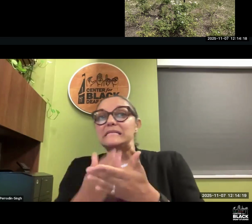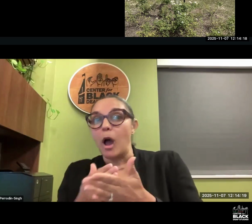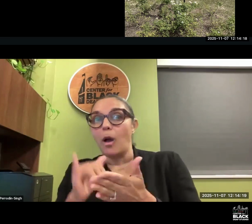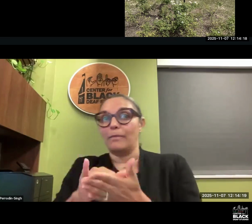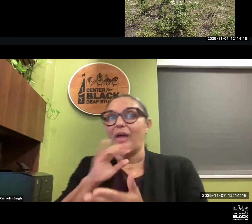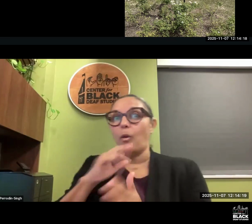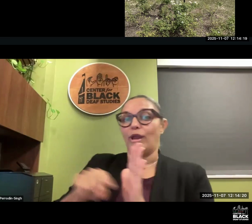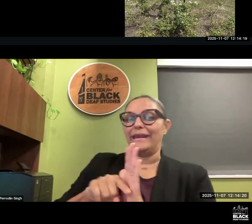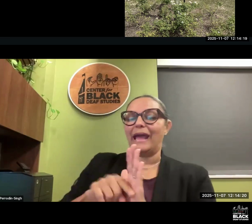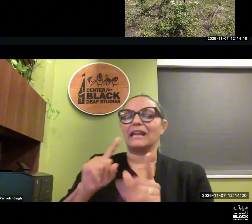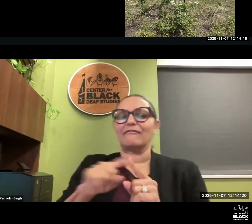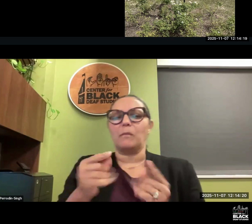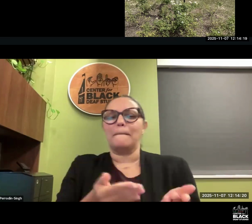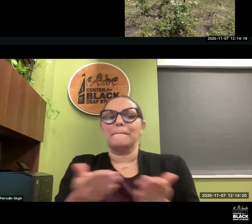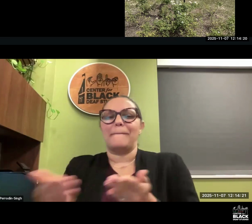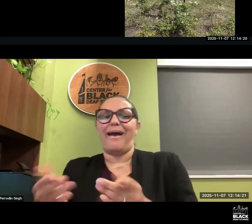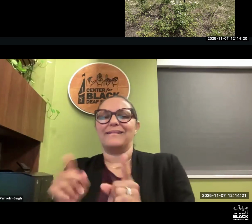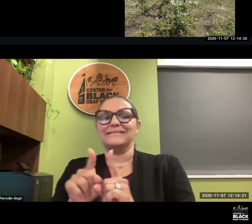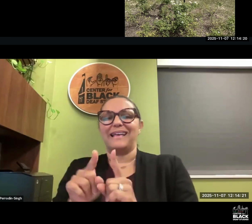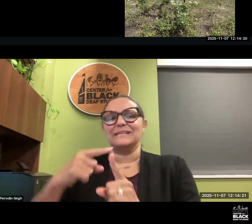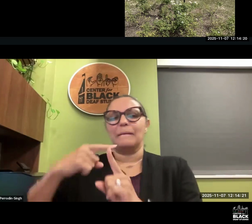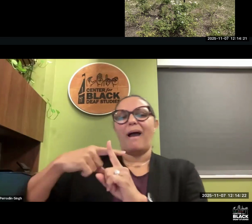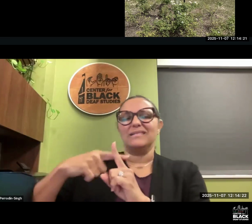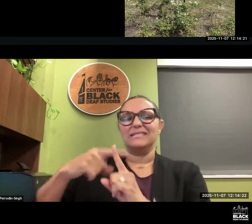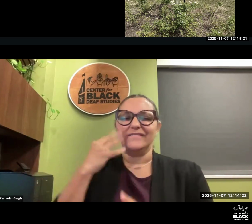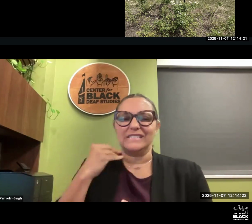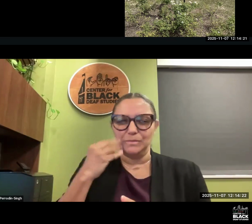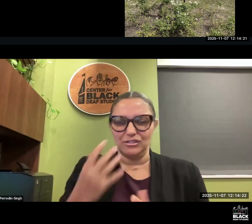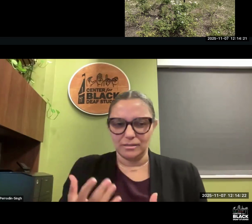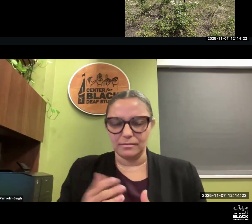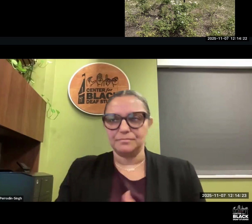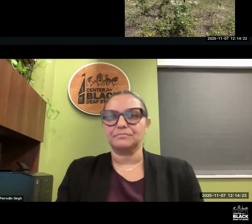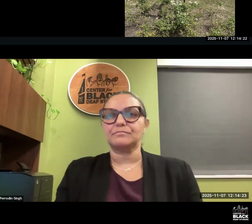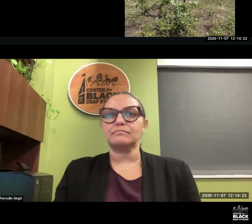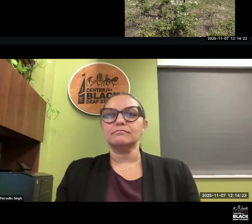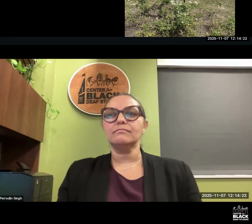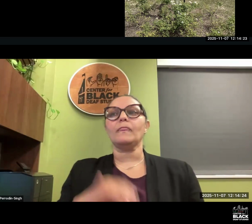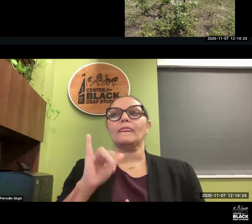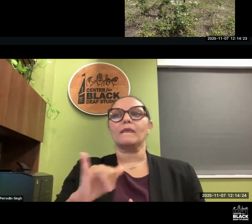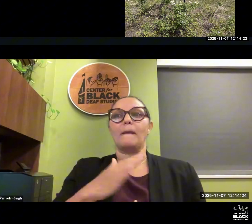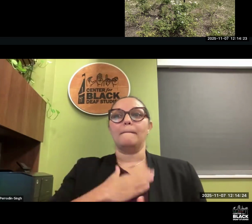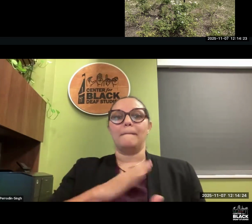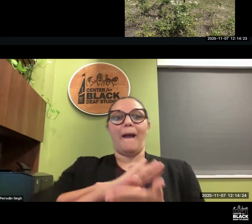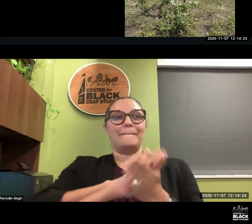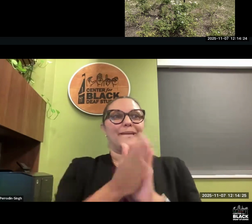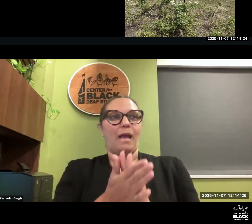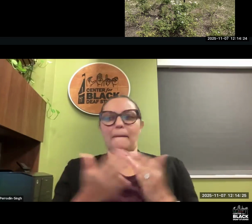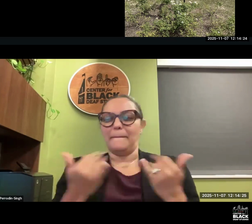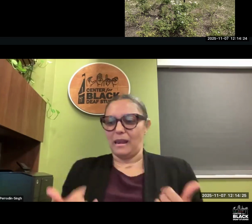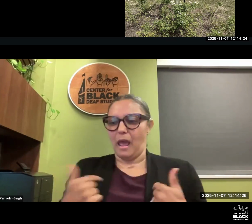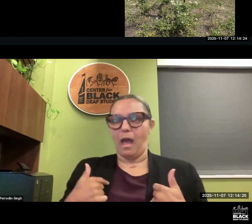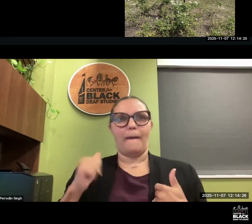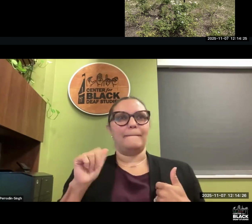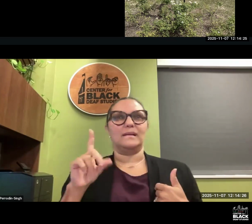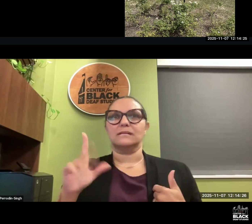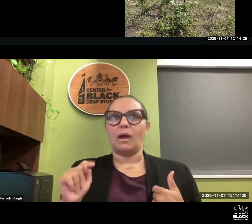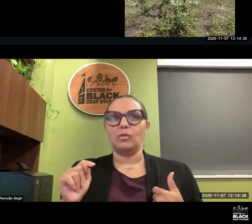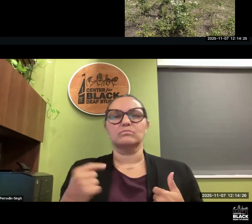about the negative experiences that I've had, and how I can transform that into a positive